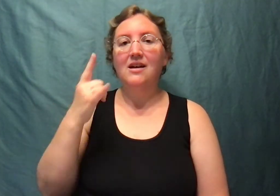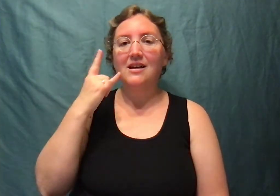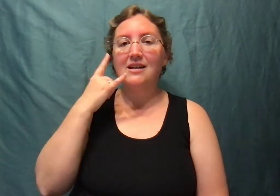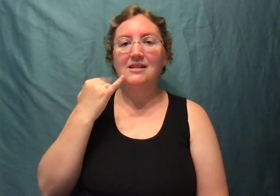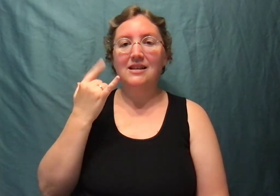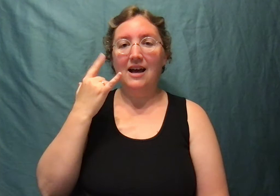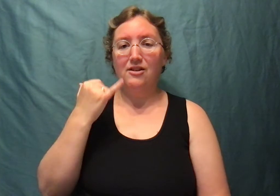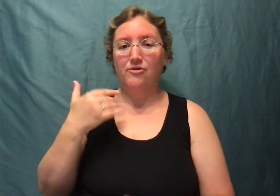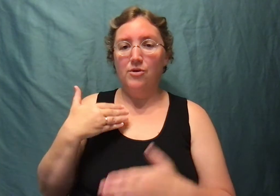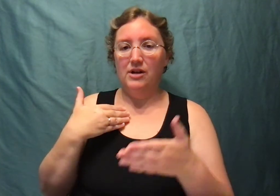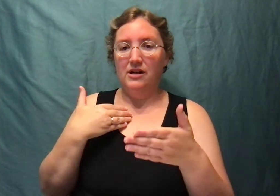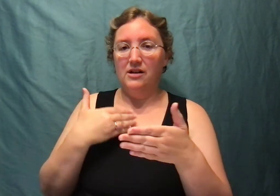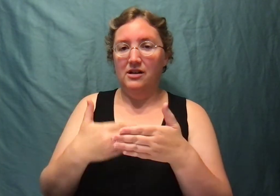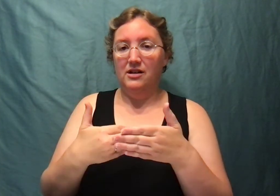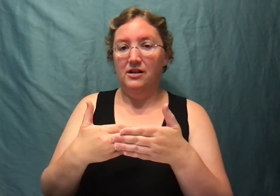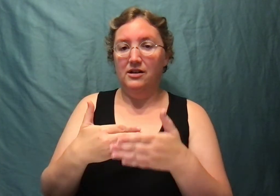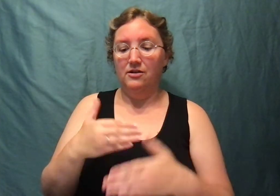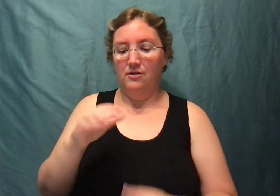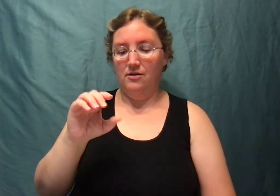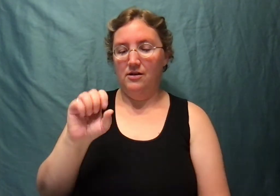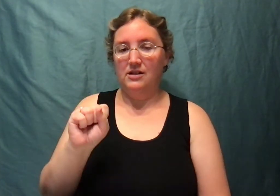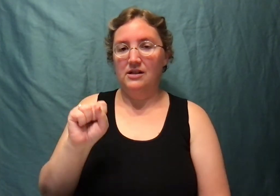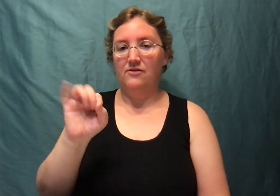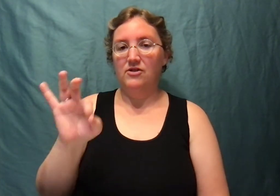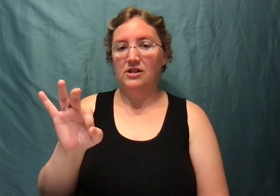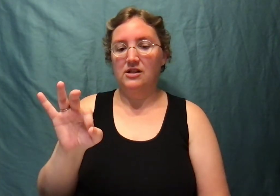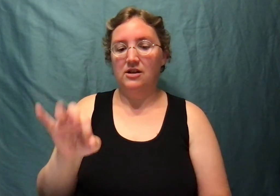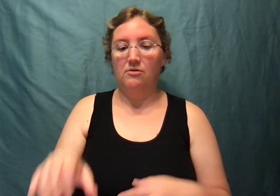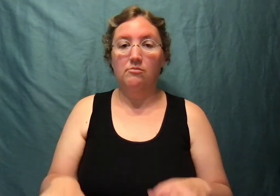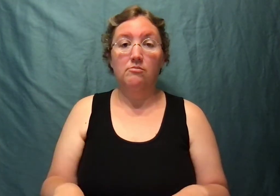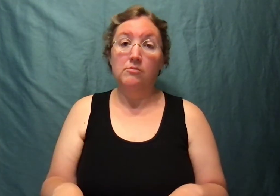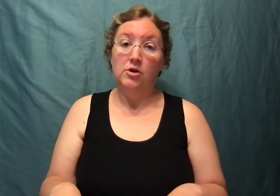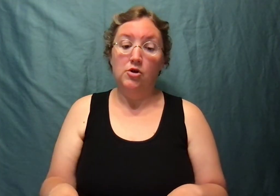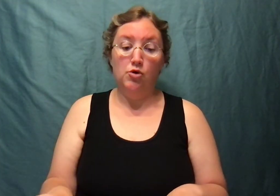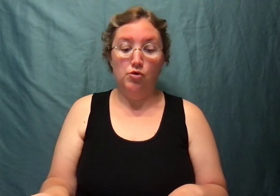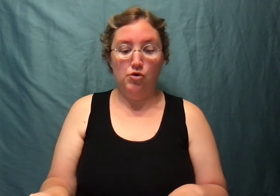It's in California, near San Francisco. True story.